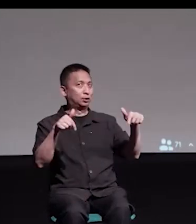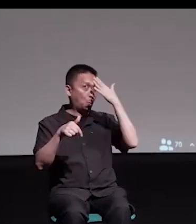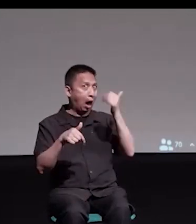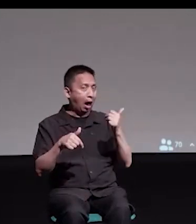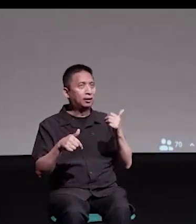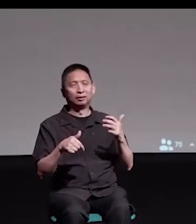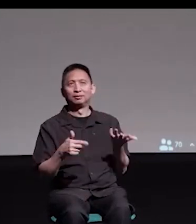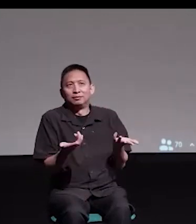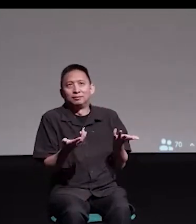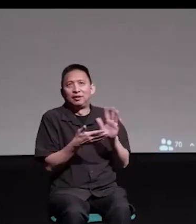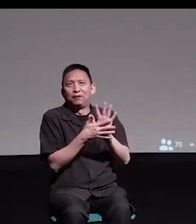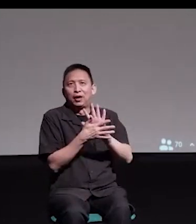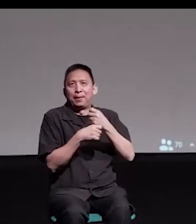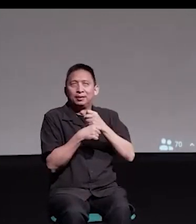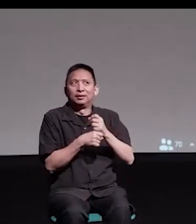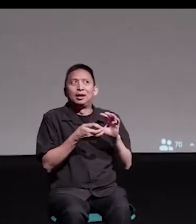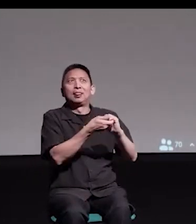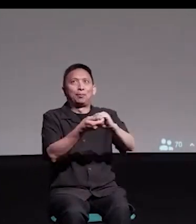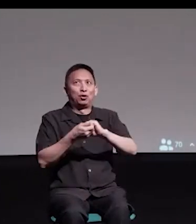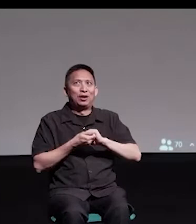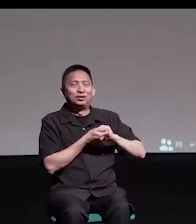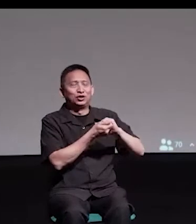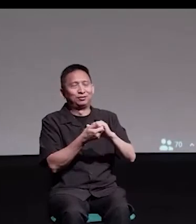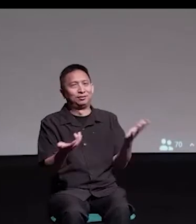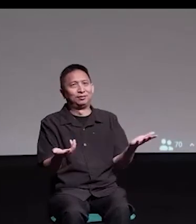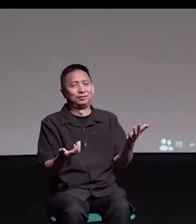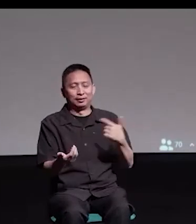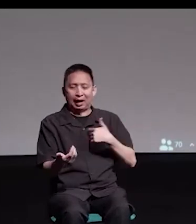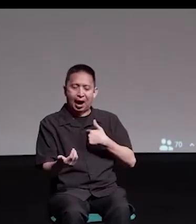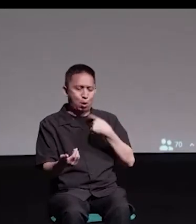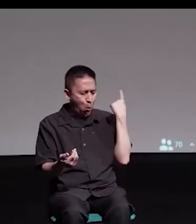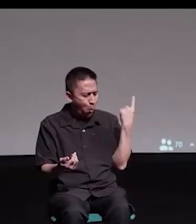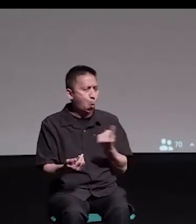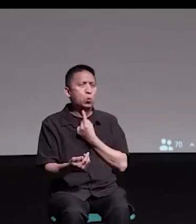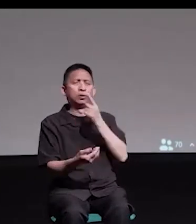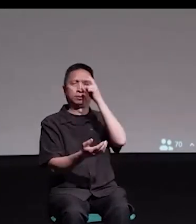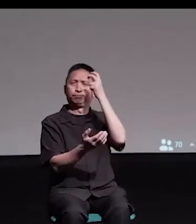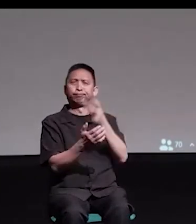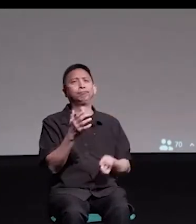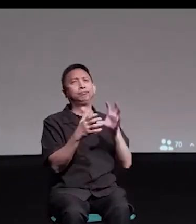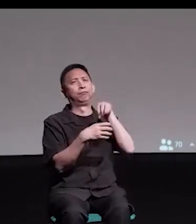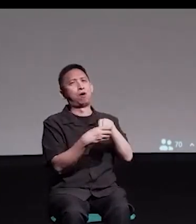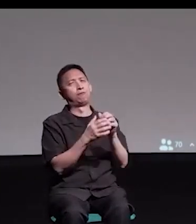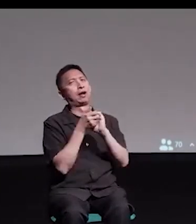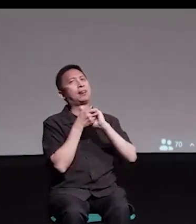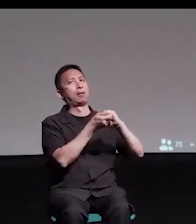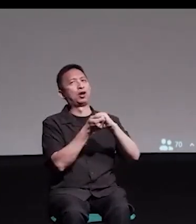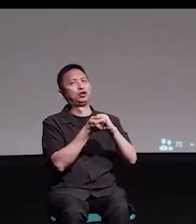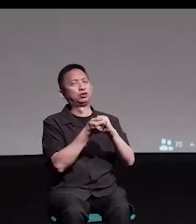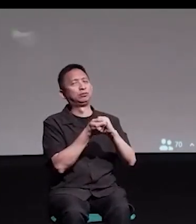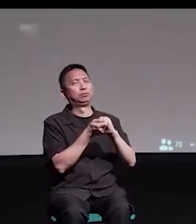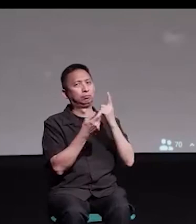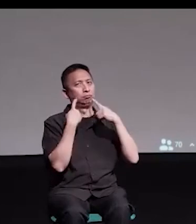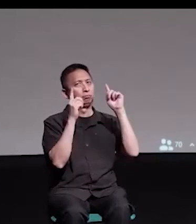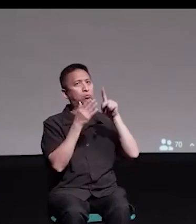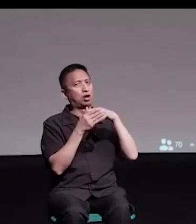collaborative aspect. I can only do collaboration. I cannot do anything else.